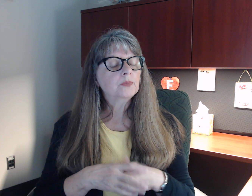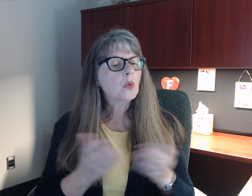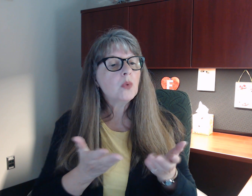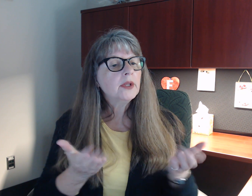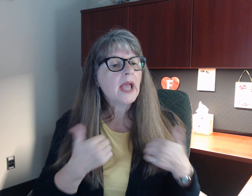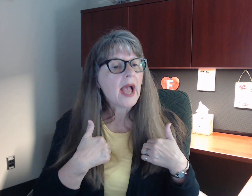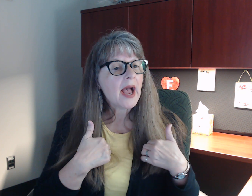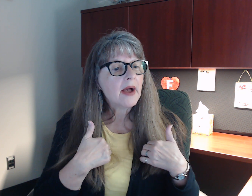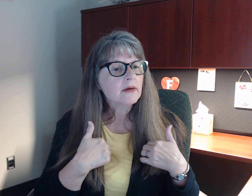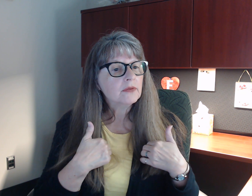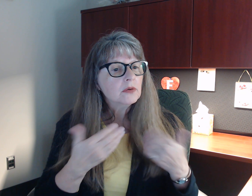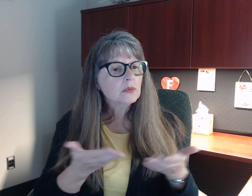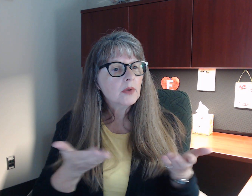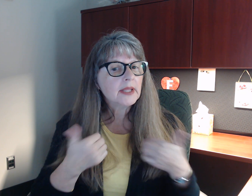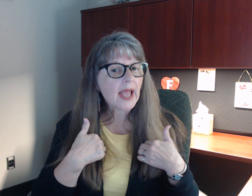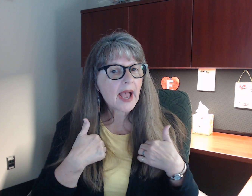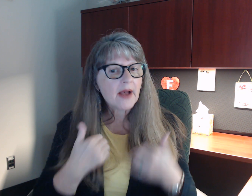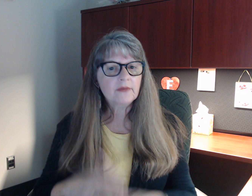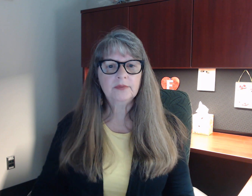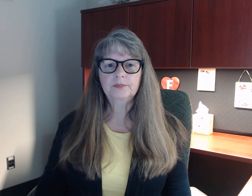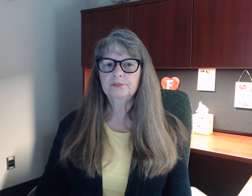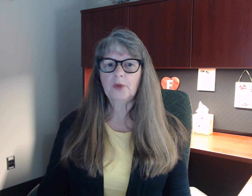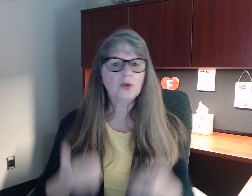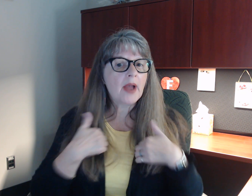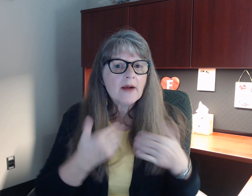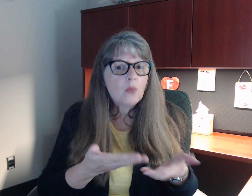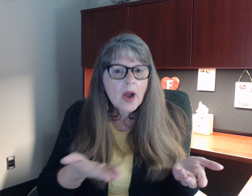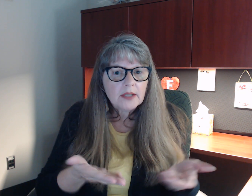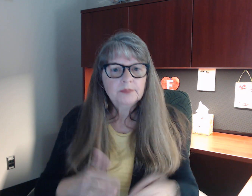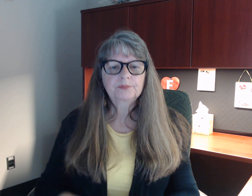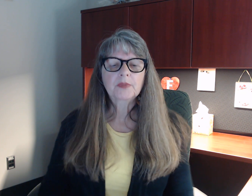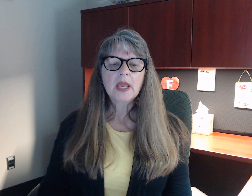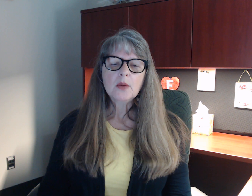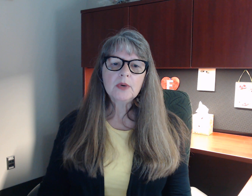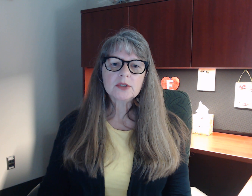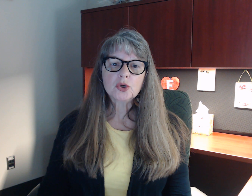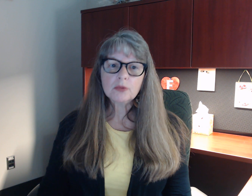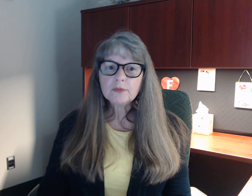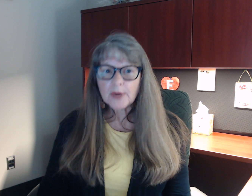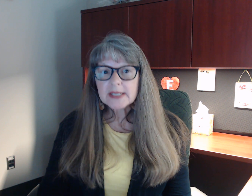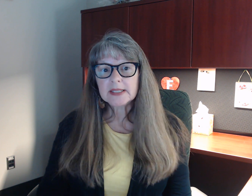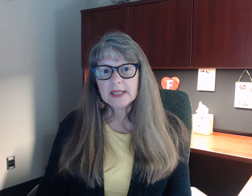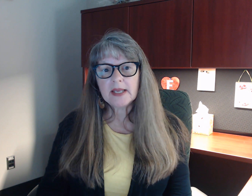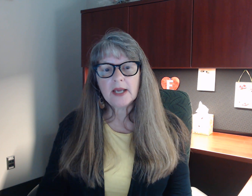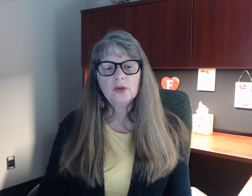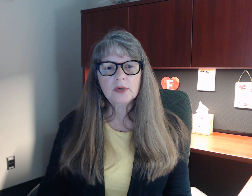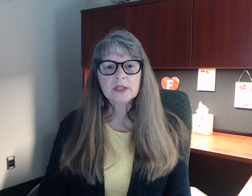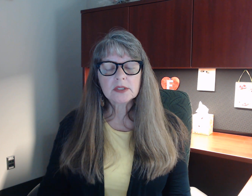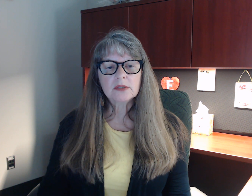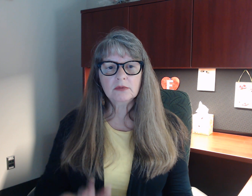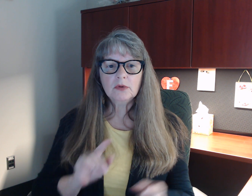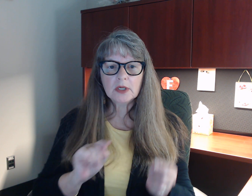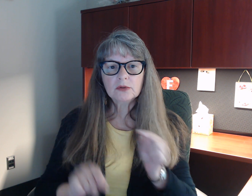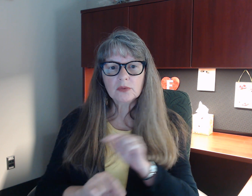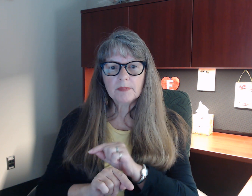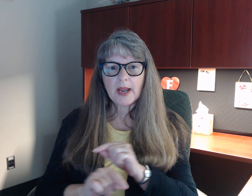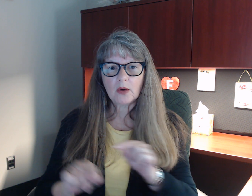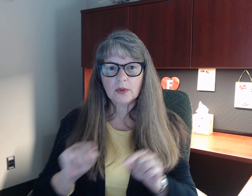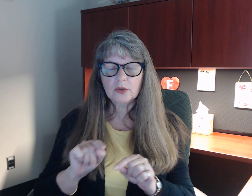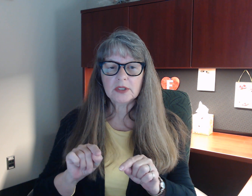What do you have? What do you have? Or you have what? When it's a short phrase like that, you can do it backward. You can